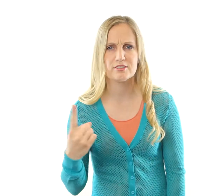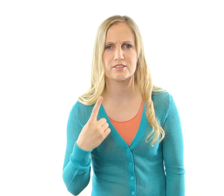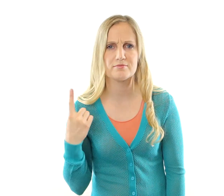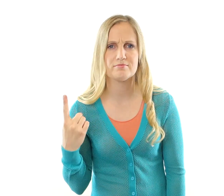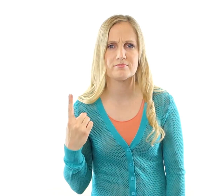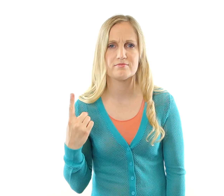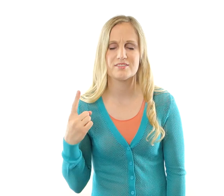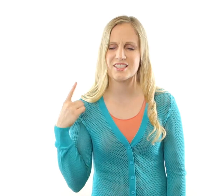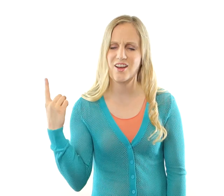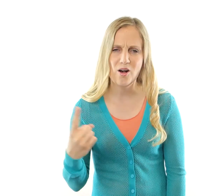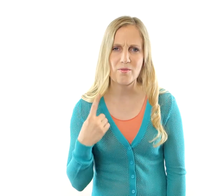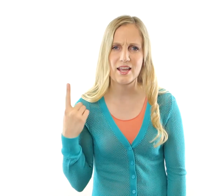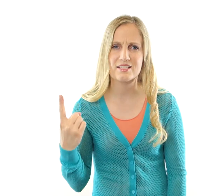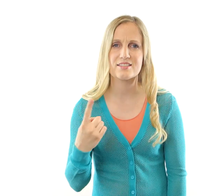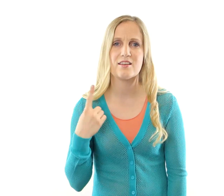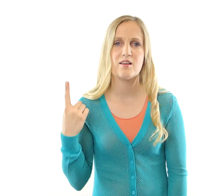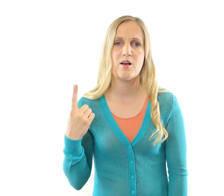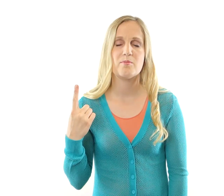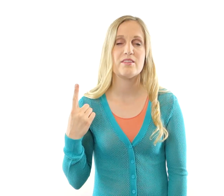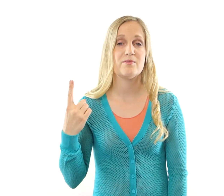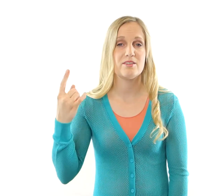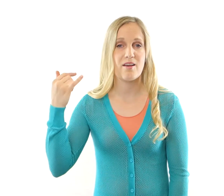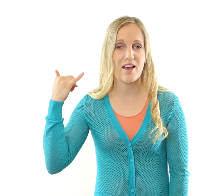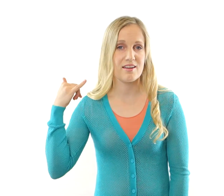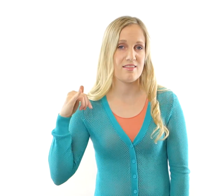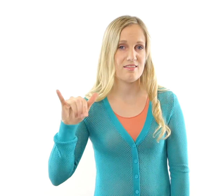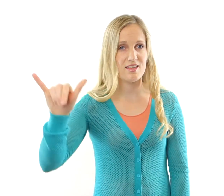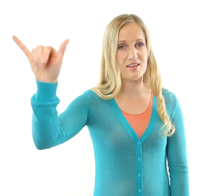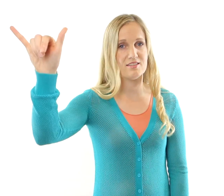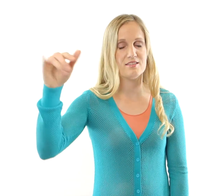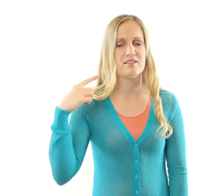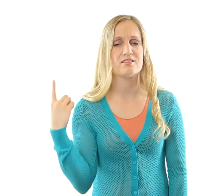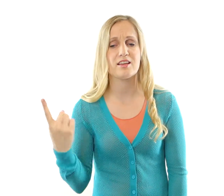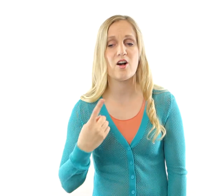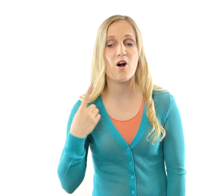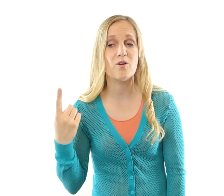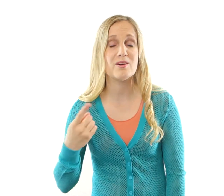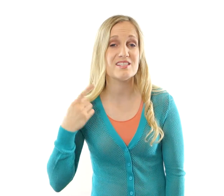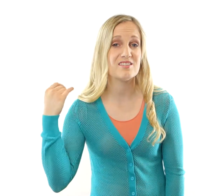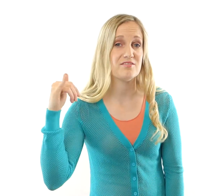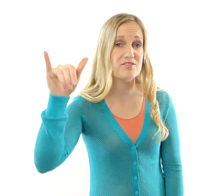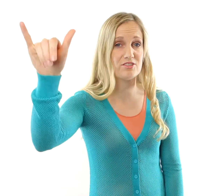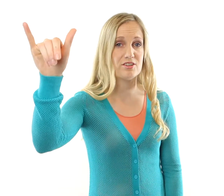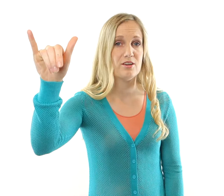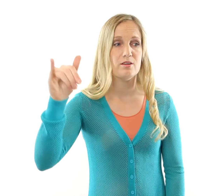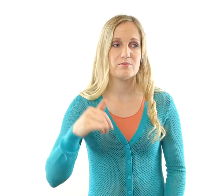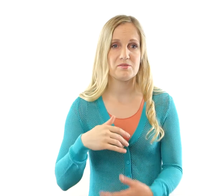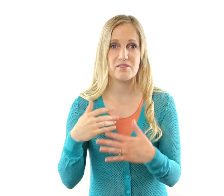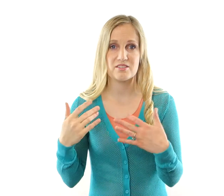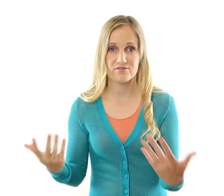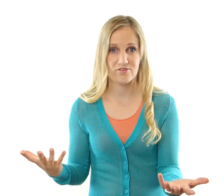circles. It's like always. But then when you add in this, then it's like always in the future, which means